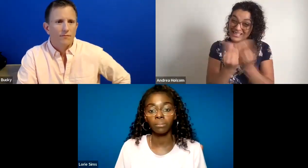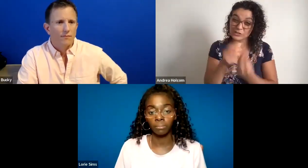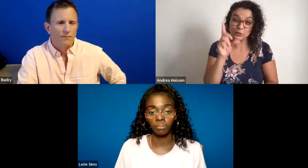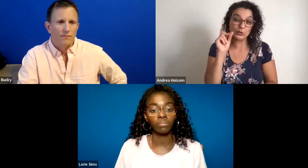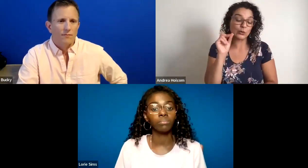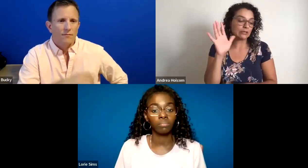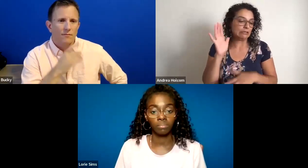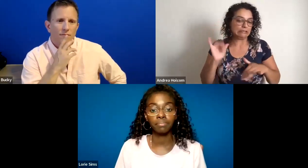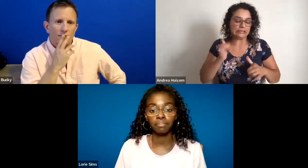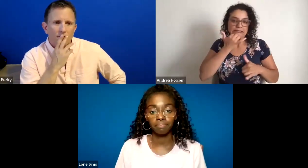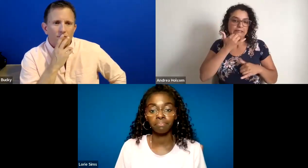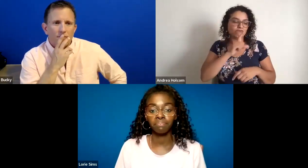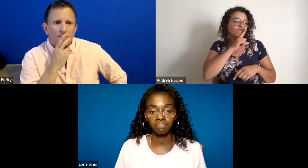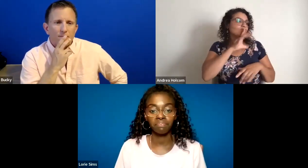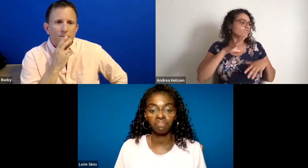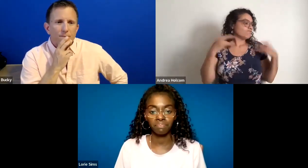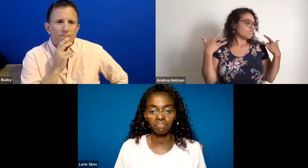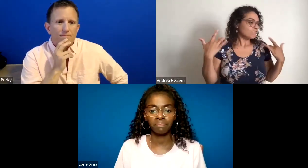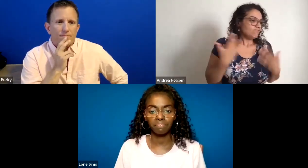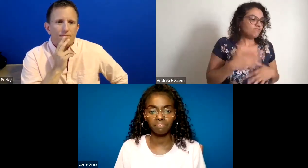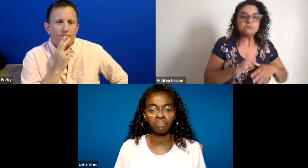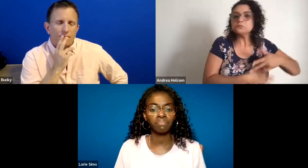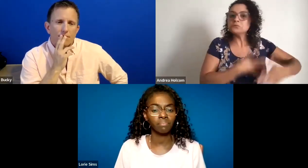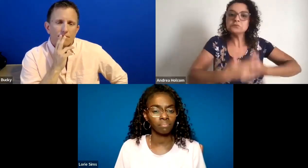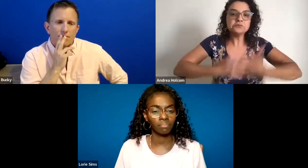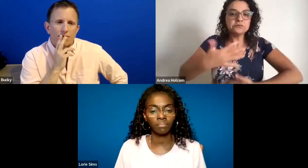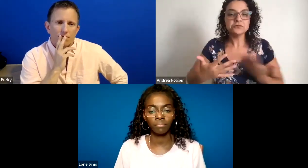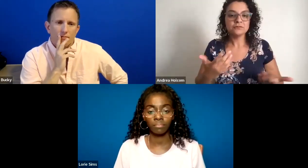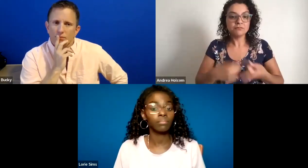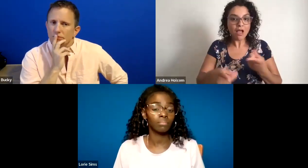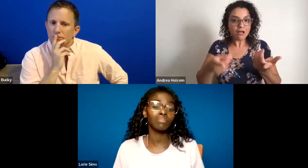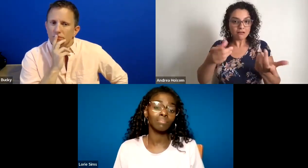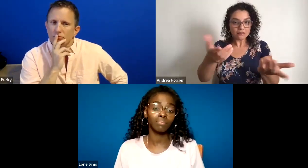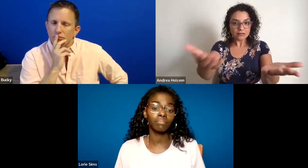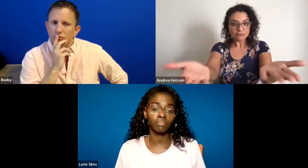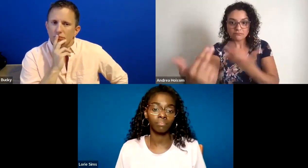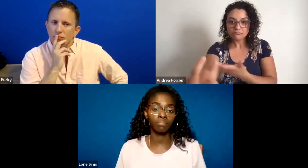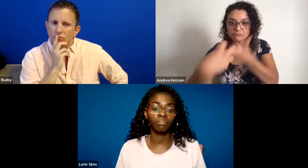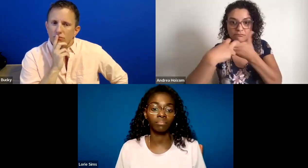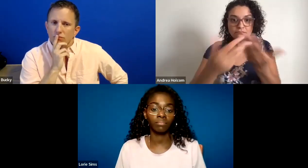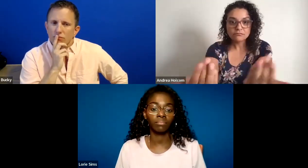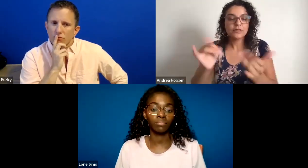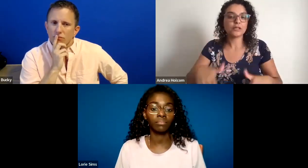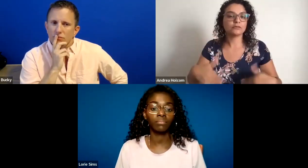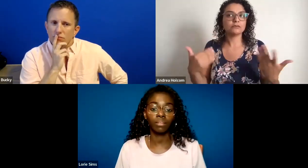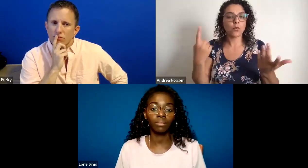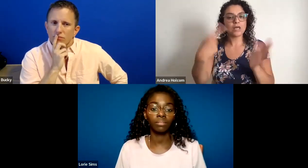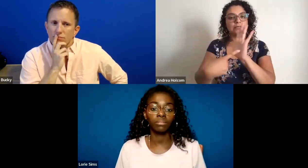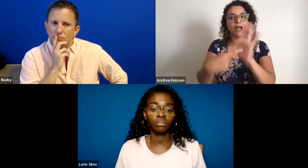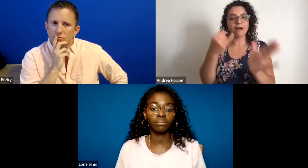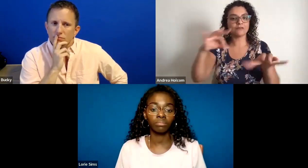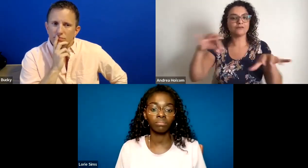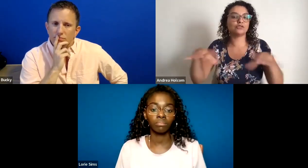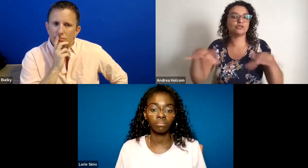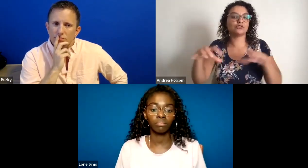way to show that you want change. But most agencies may be in this situation and they'll sweep it under the rug and act like it never happened. But you